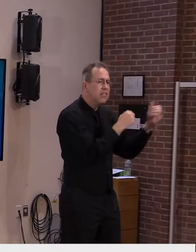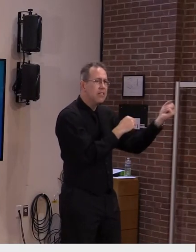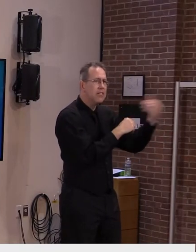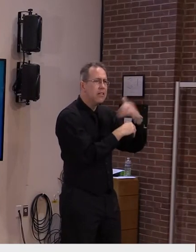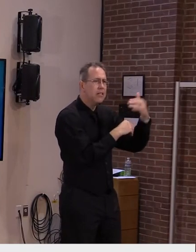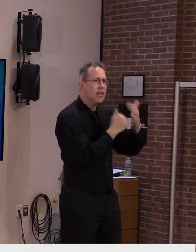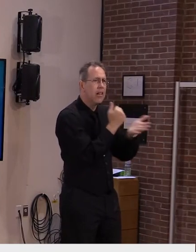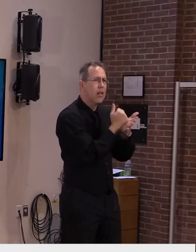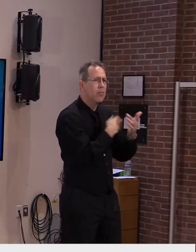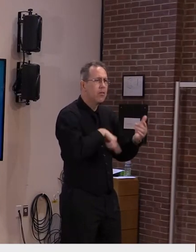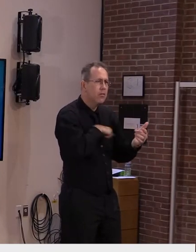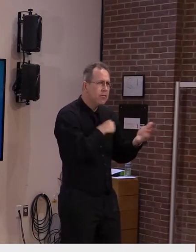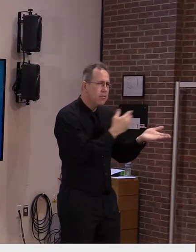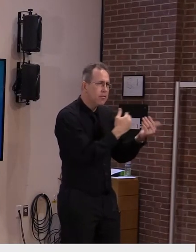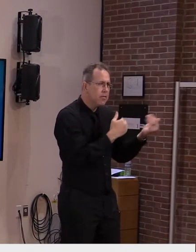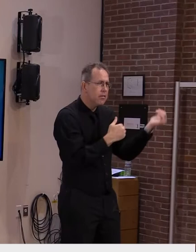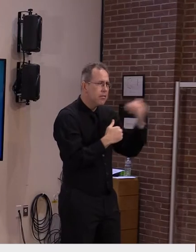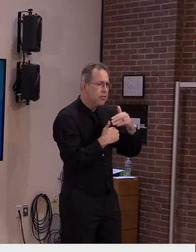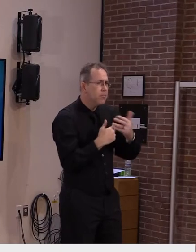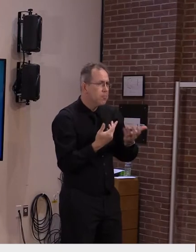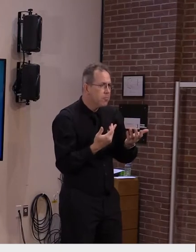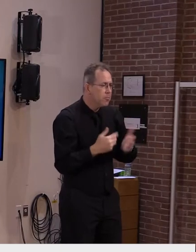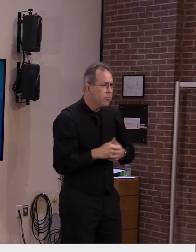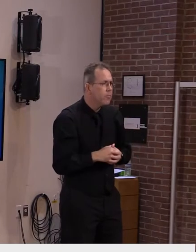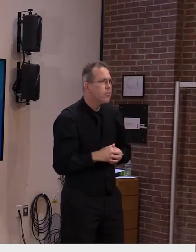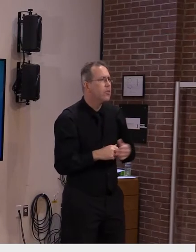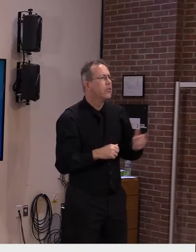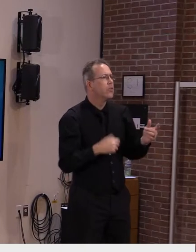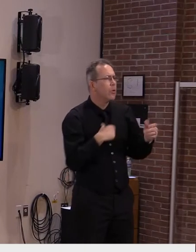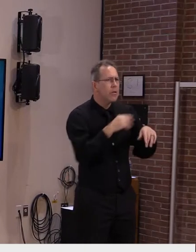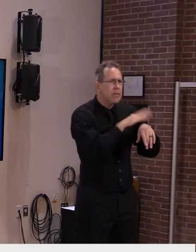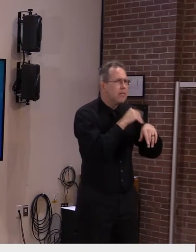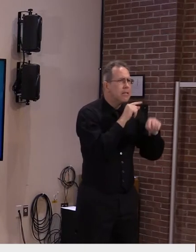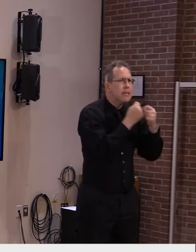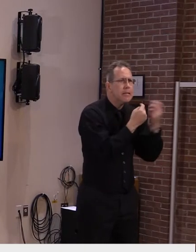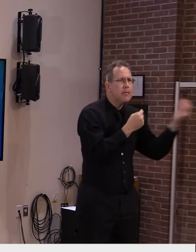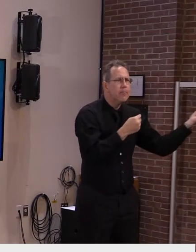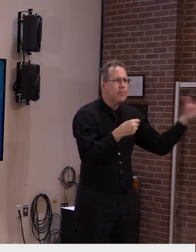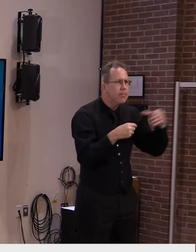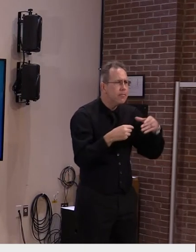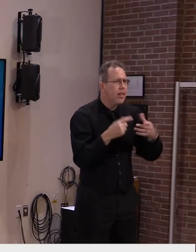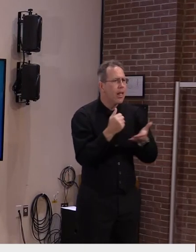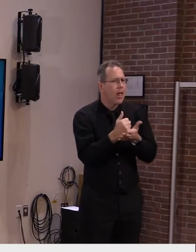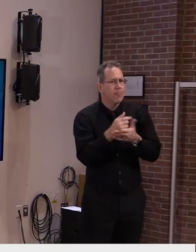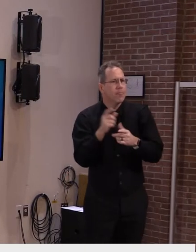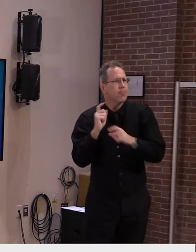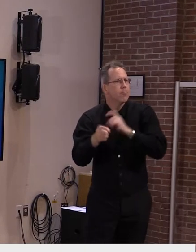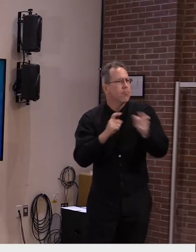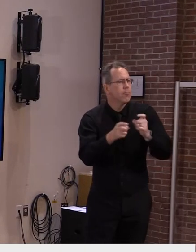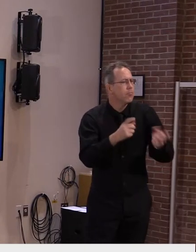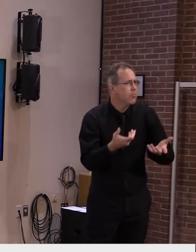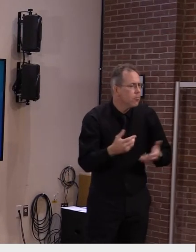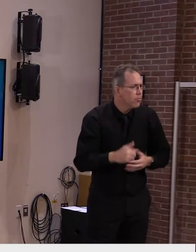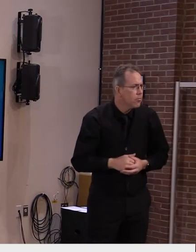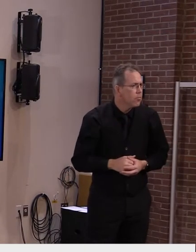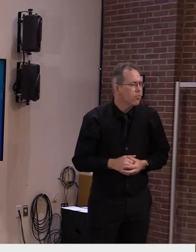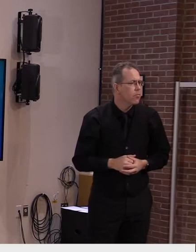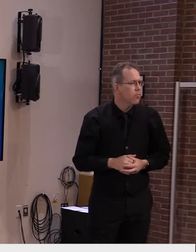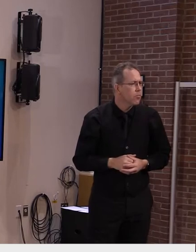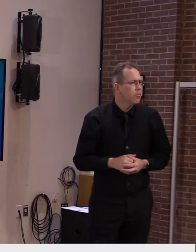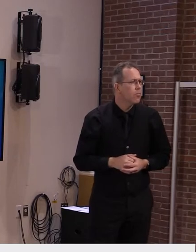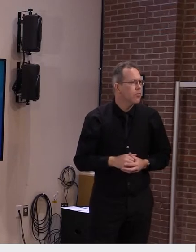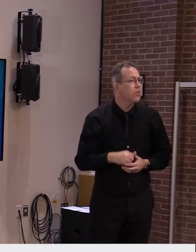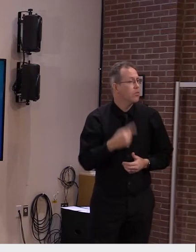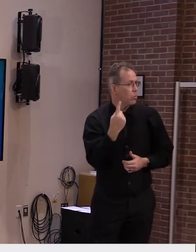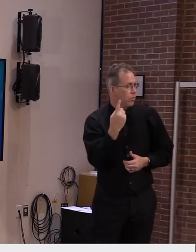and having teams up that would be available for that. The second one would be